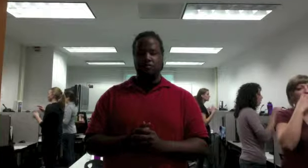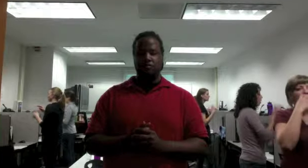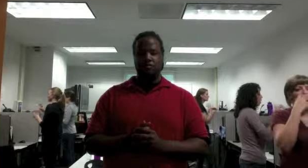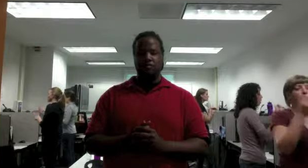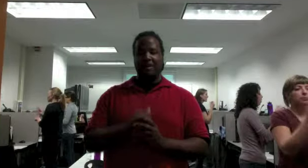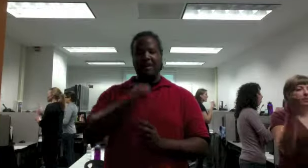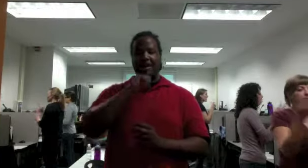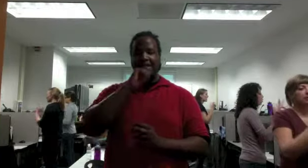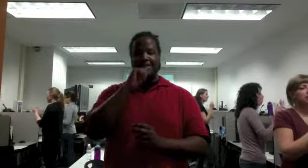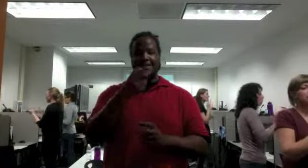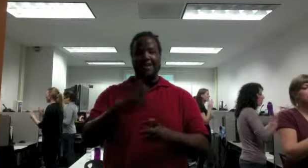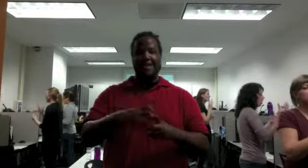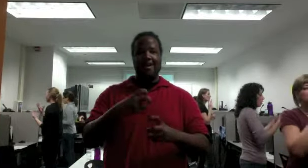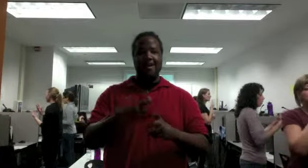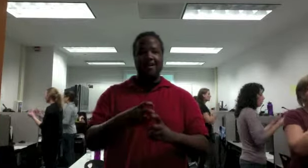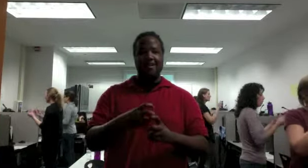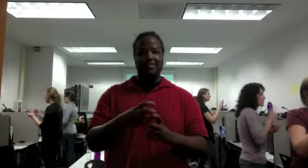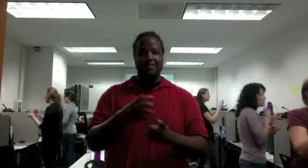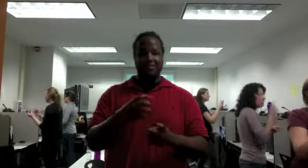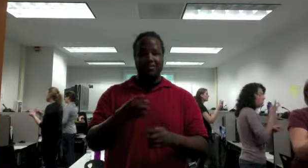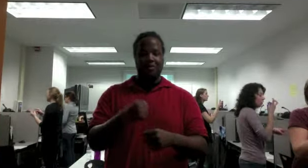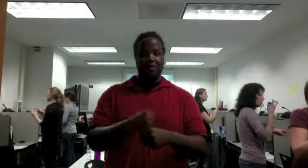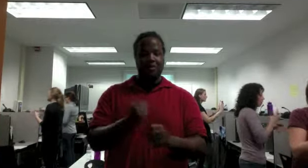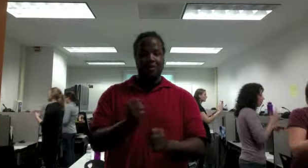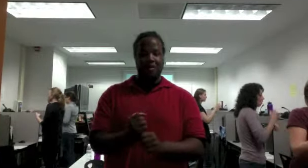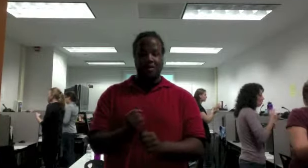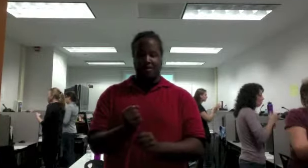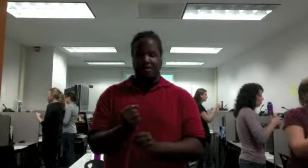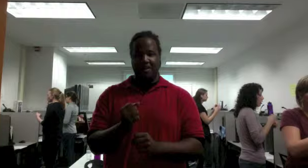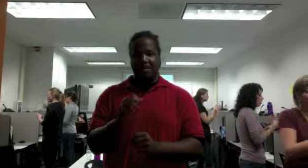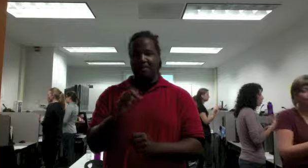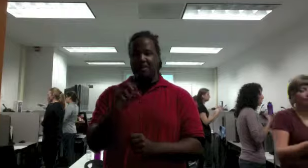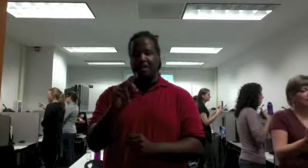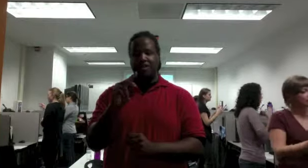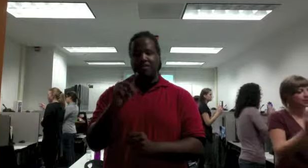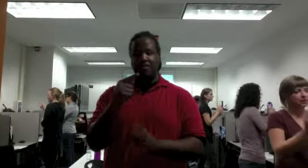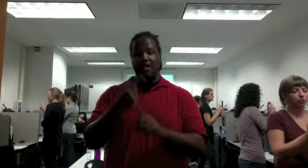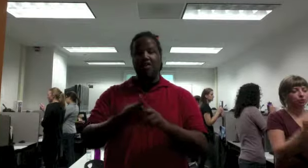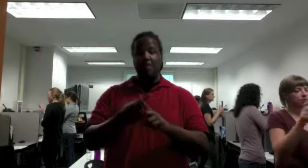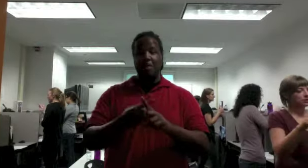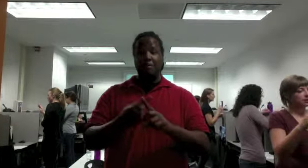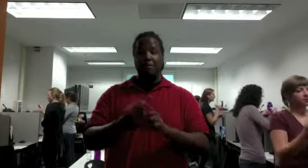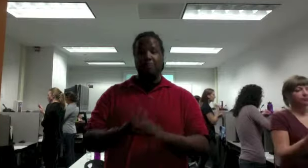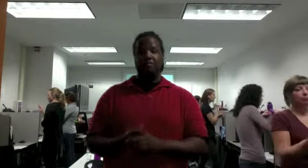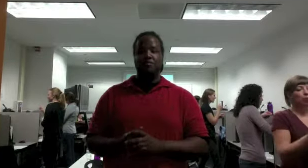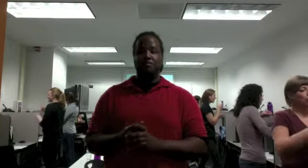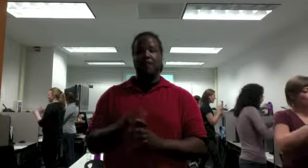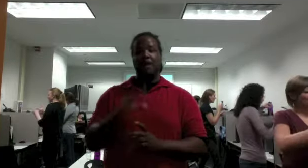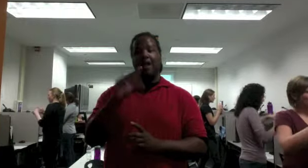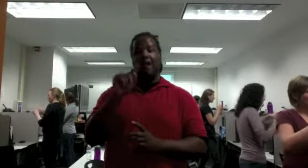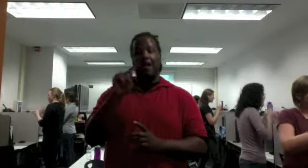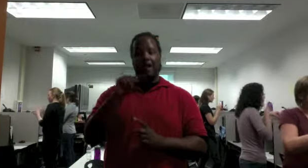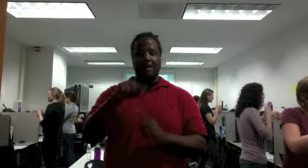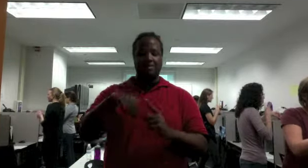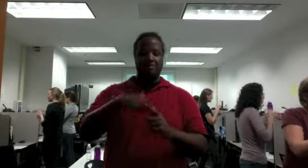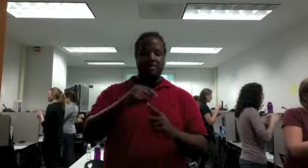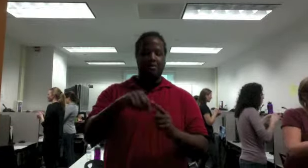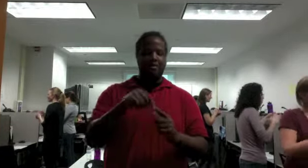wet and a dry bulb thermometer. Not very difficult to make a wet bulb thermometer. Wrap a piece of cotton around